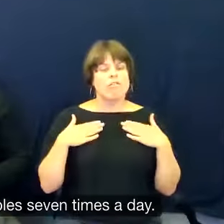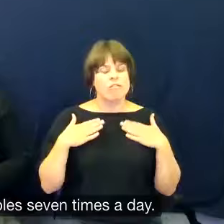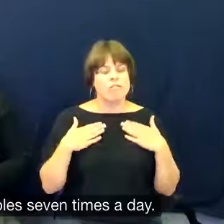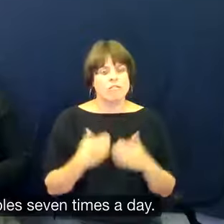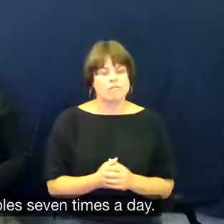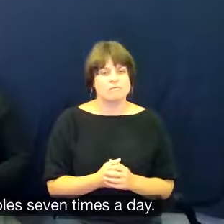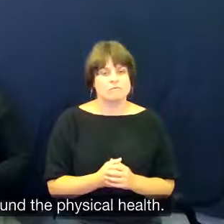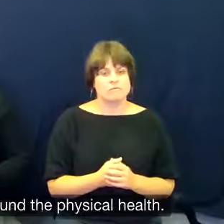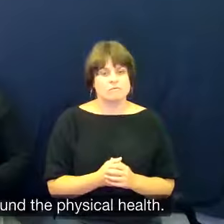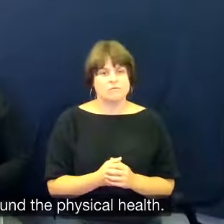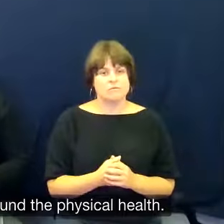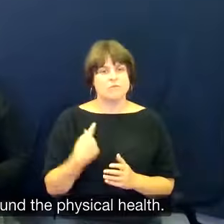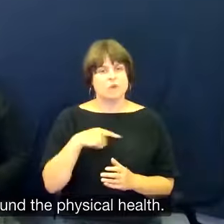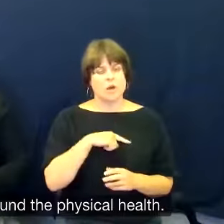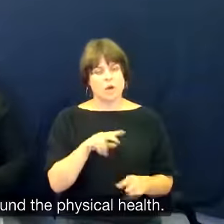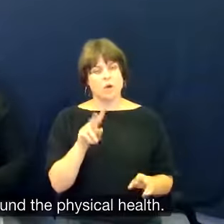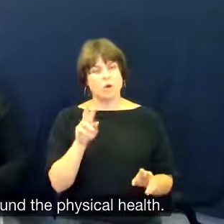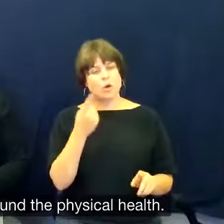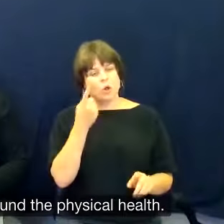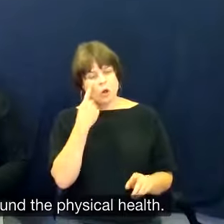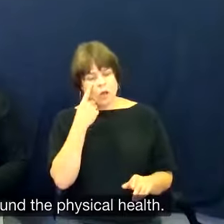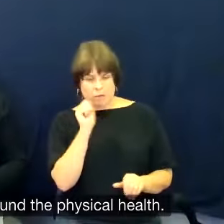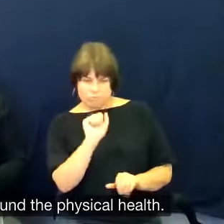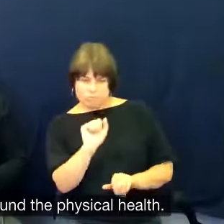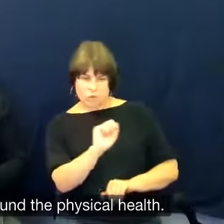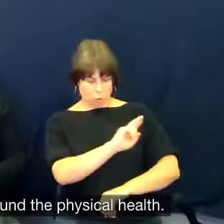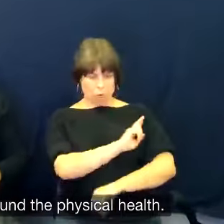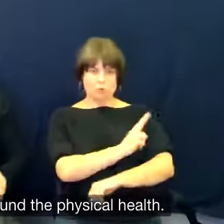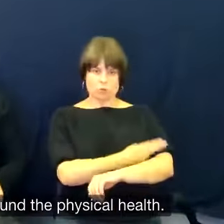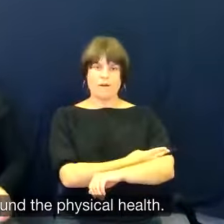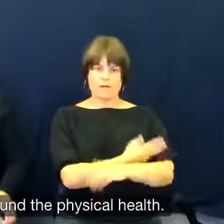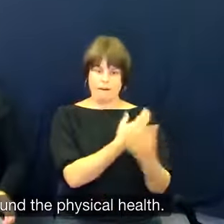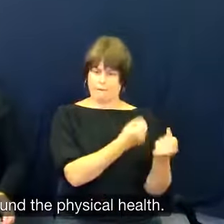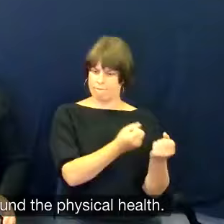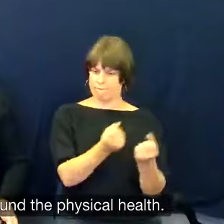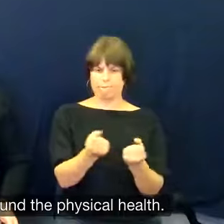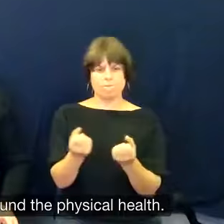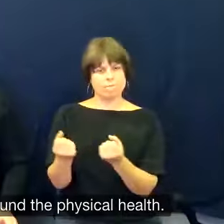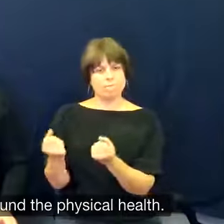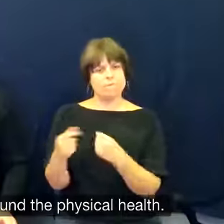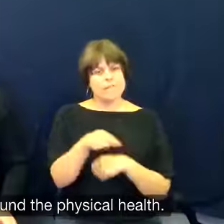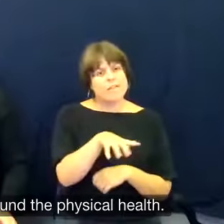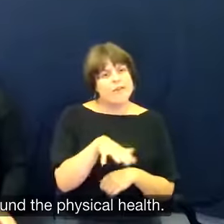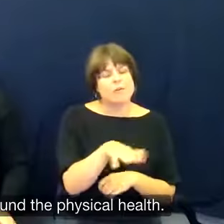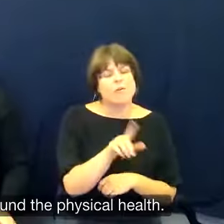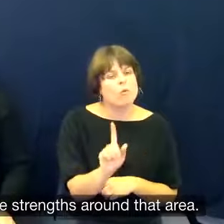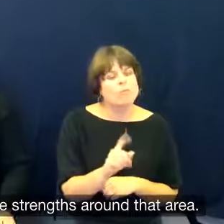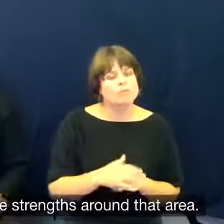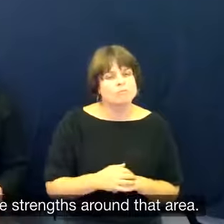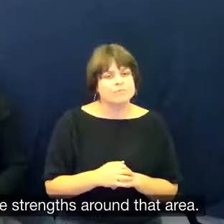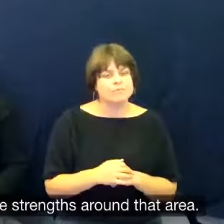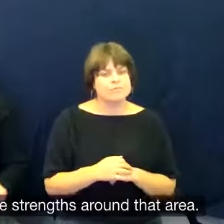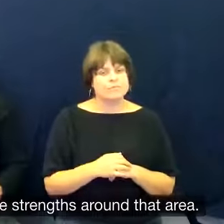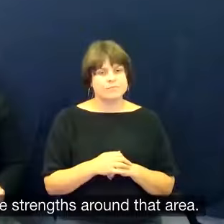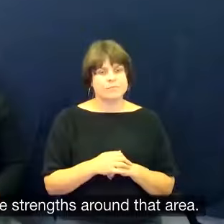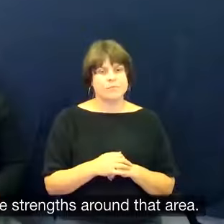So we look at what are your strengths around that area. So when we